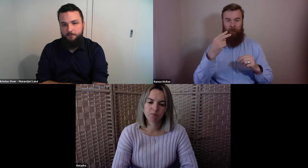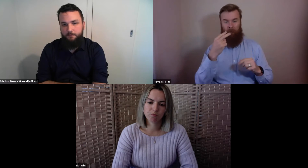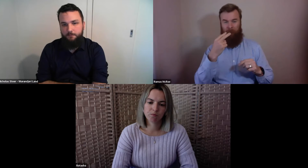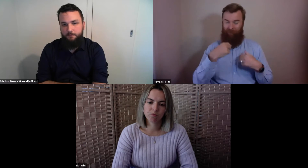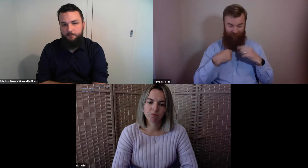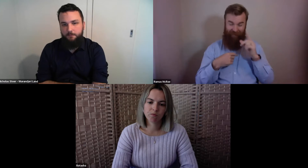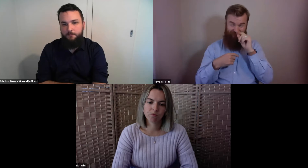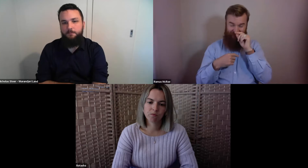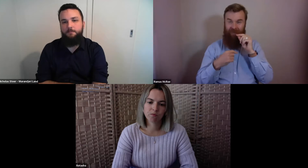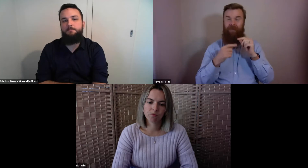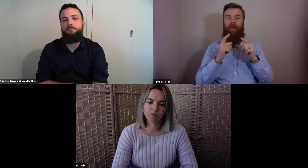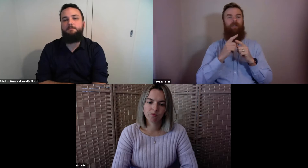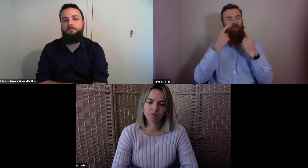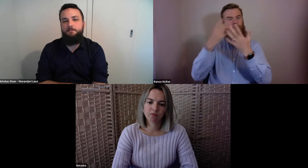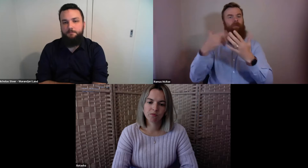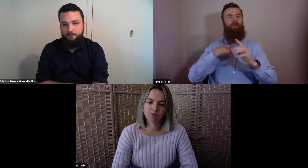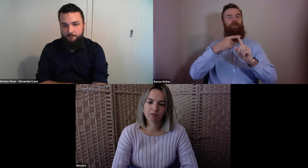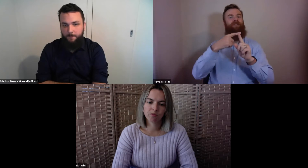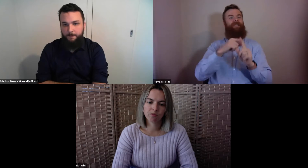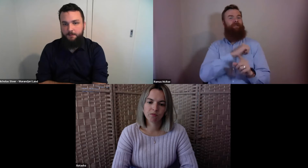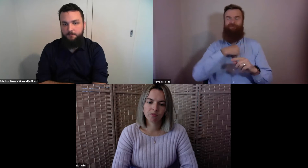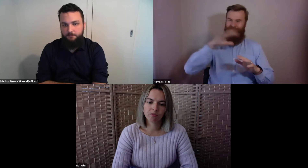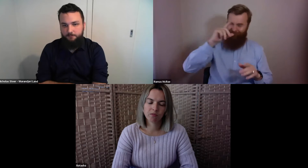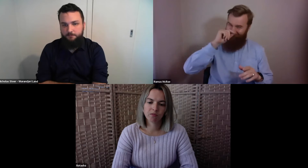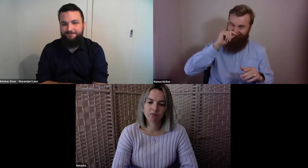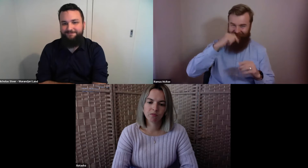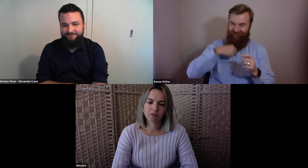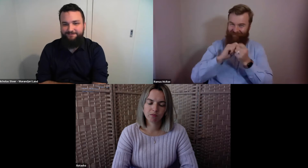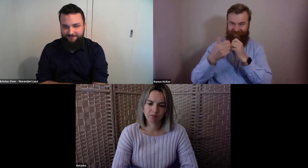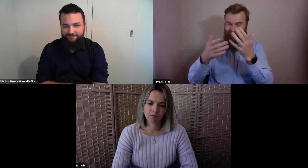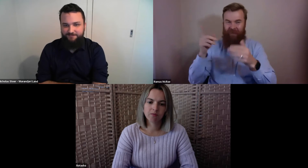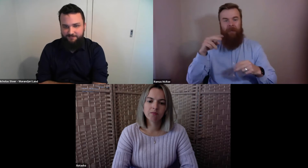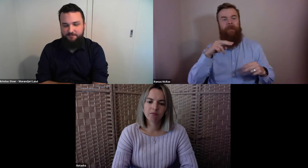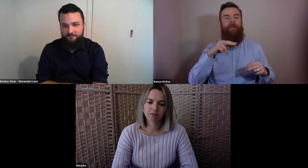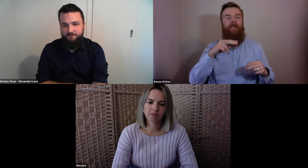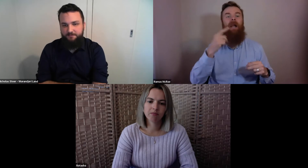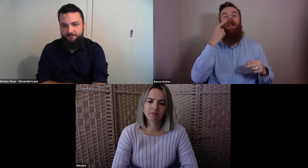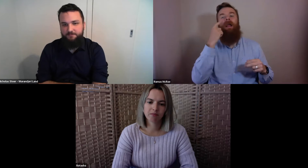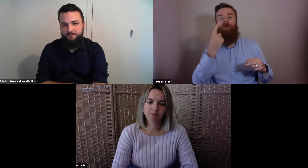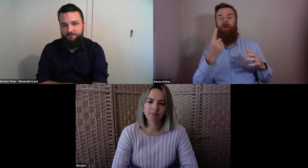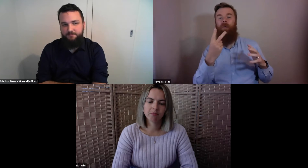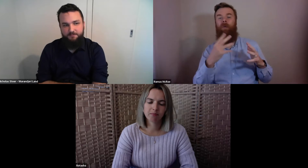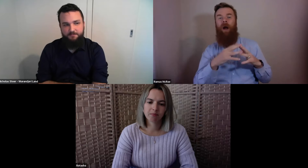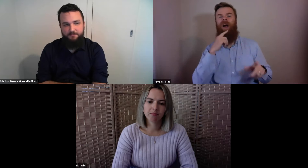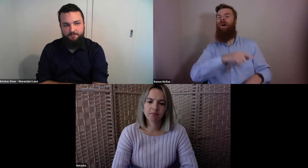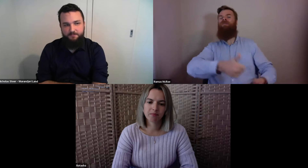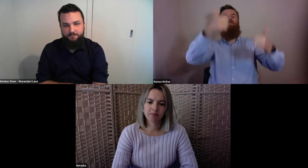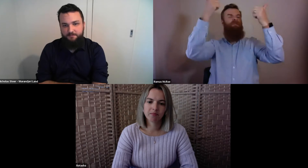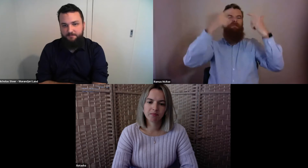left, I would have to communicate with the person that was still in the room. But it's about having a positive